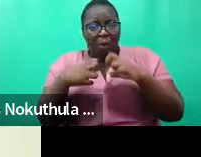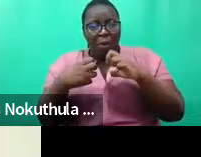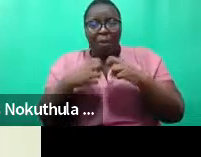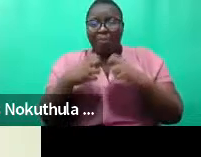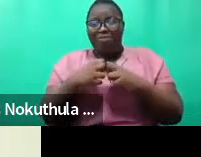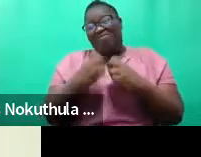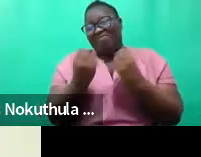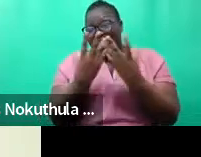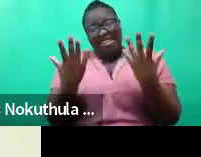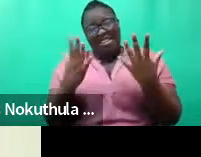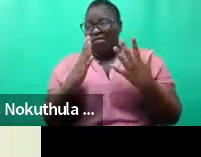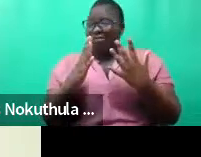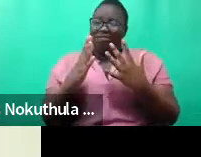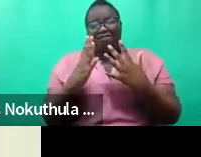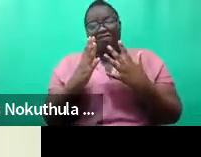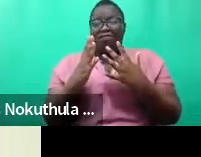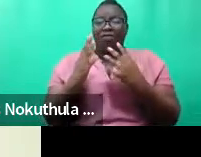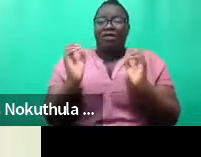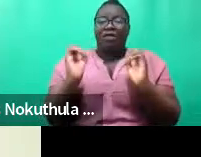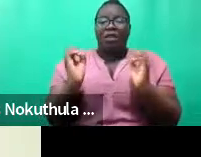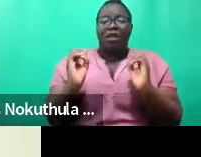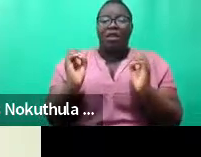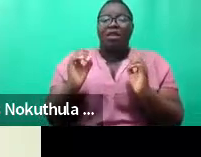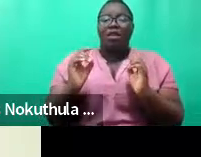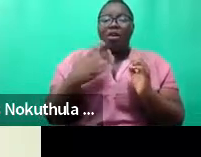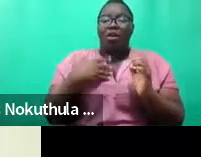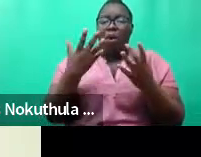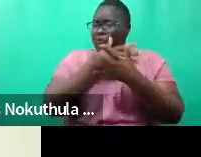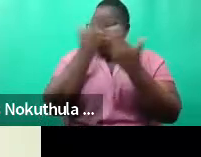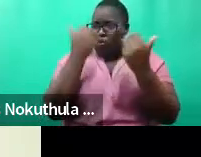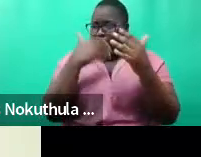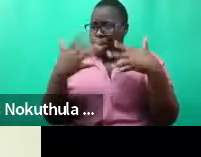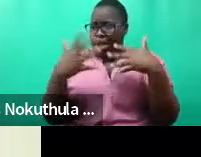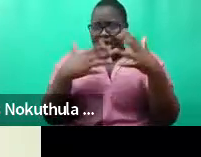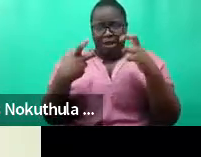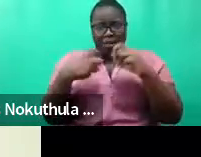I don't know of any problems that we encountered.